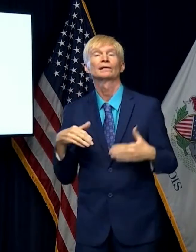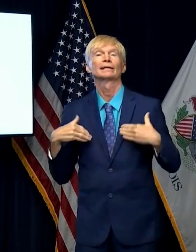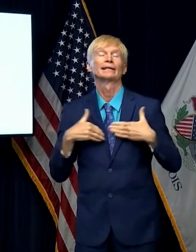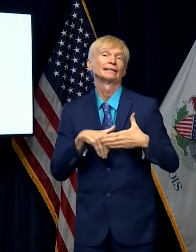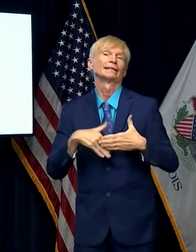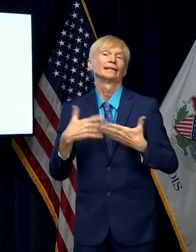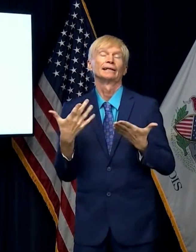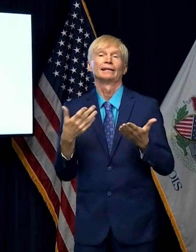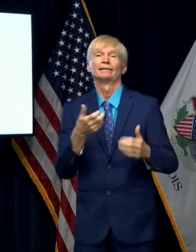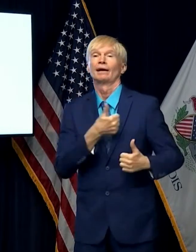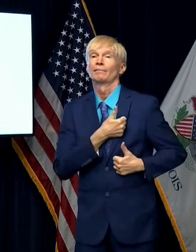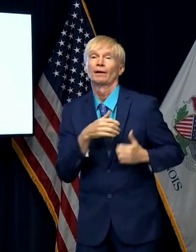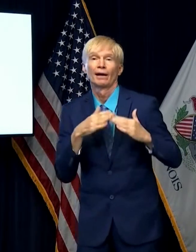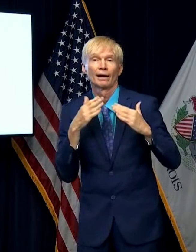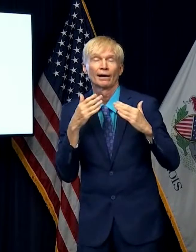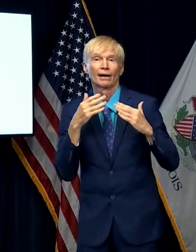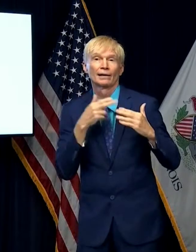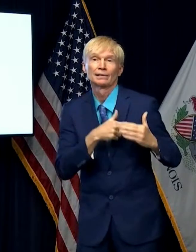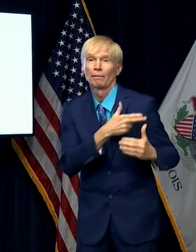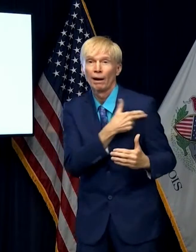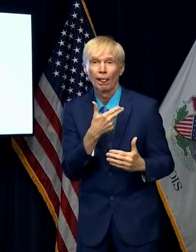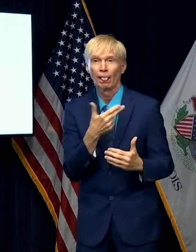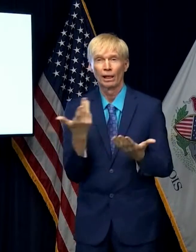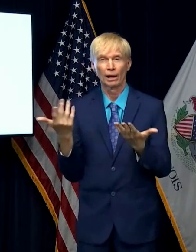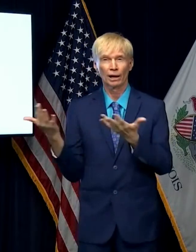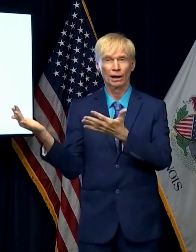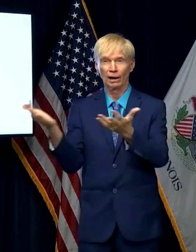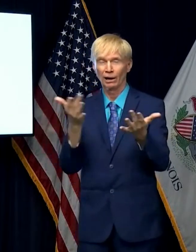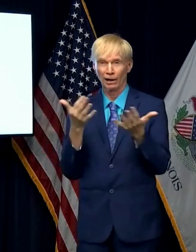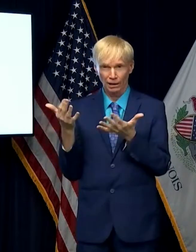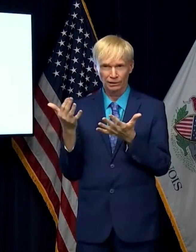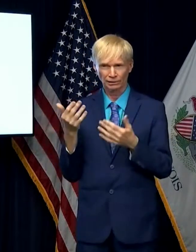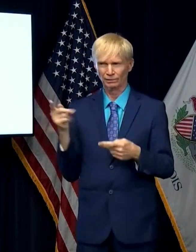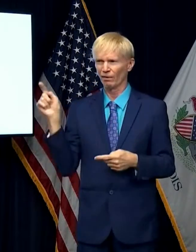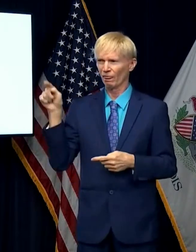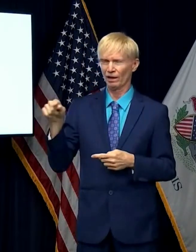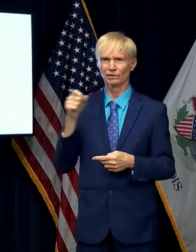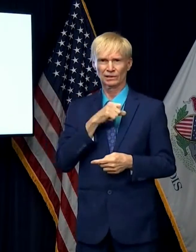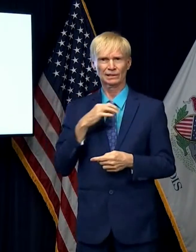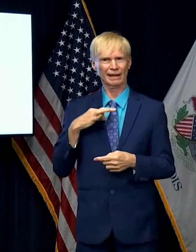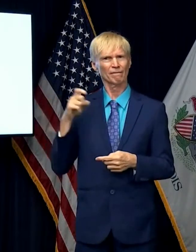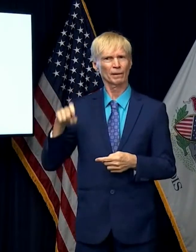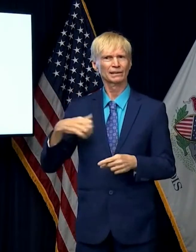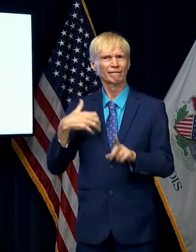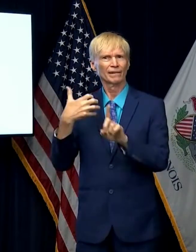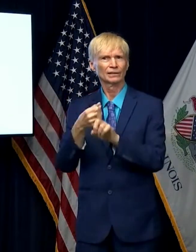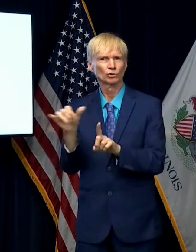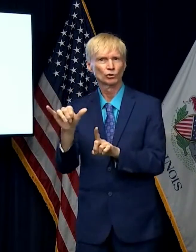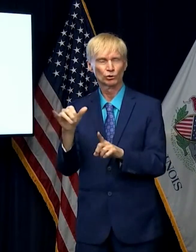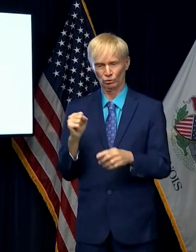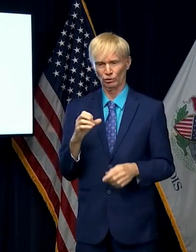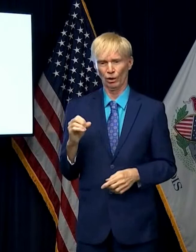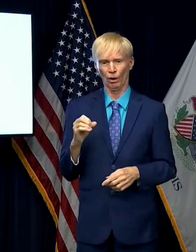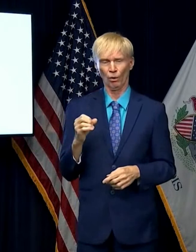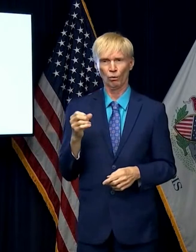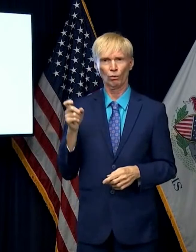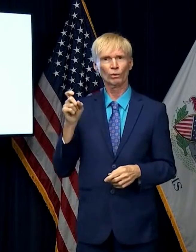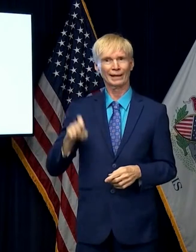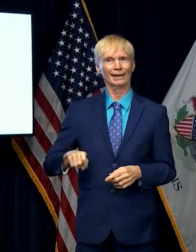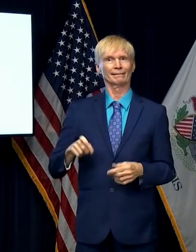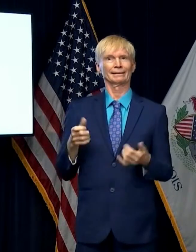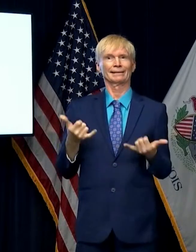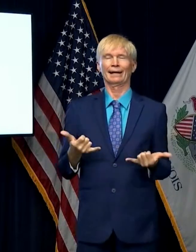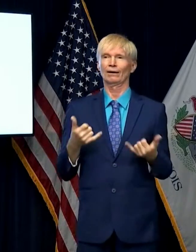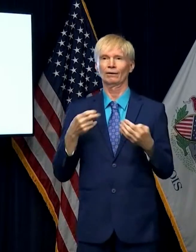think, the right things to do, and nobody's, doing what they're describing. What we're doing is simply saying that Illinois is doing a good job